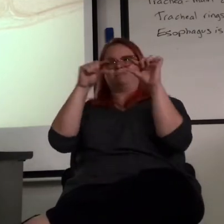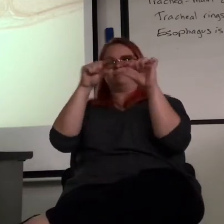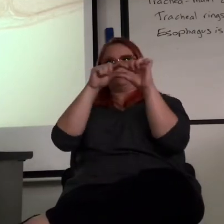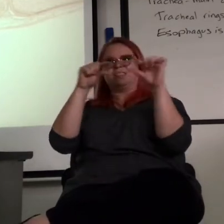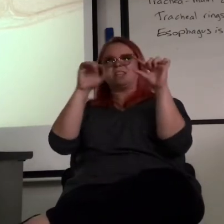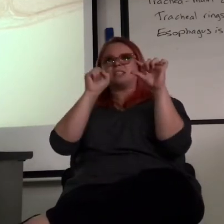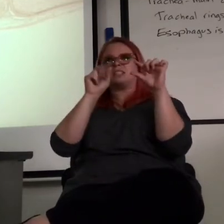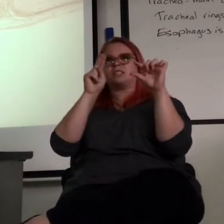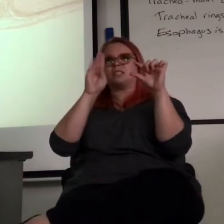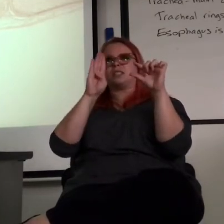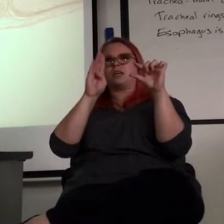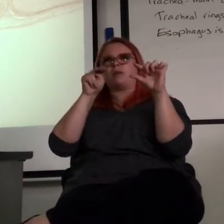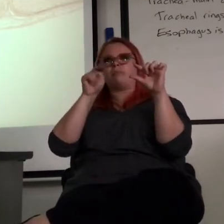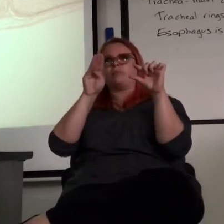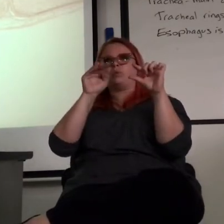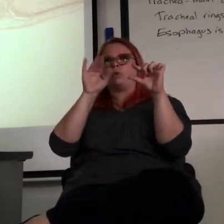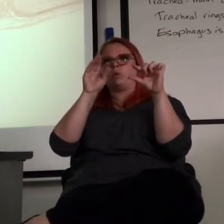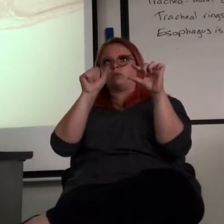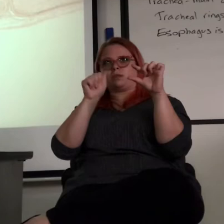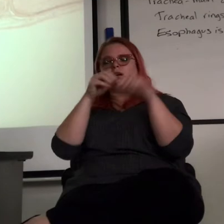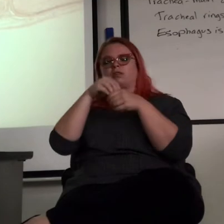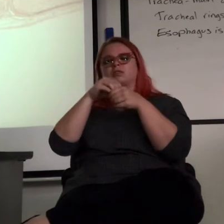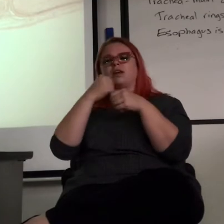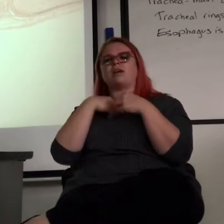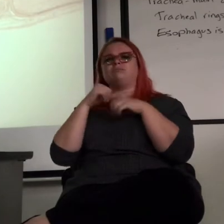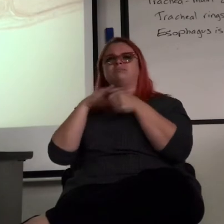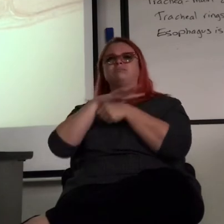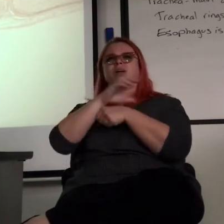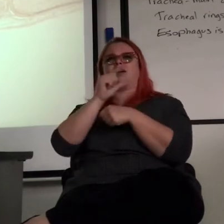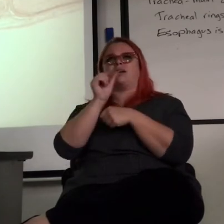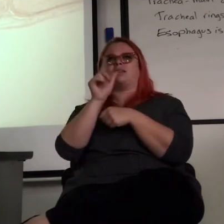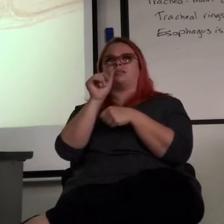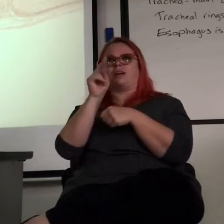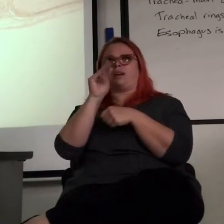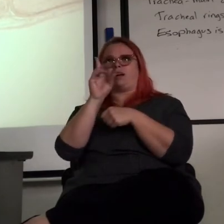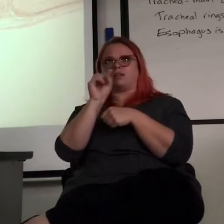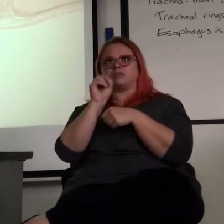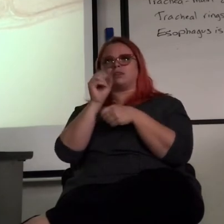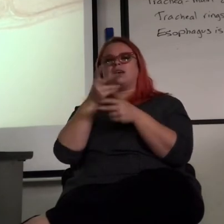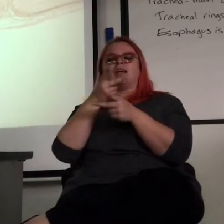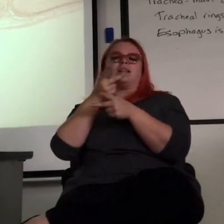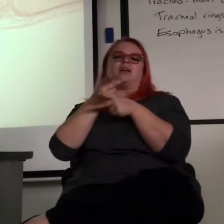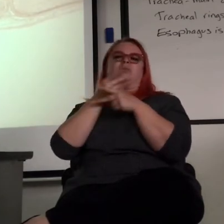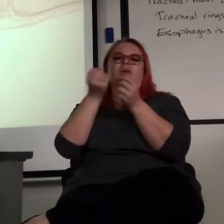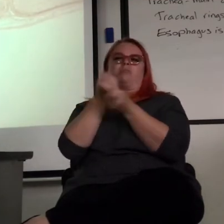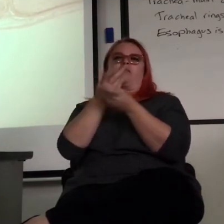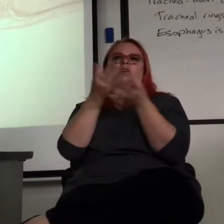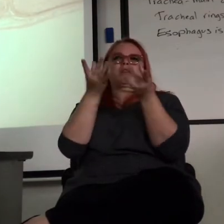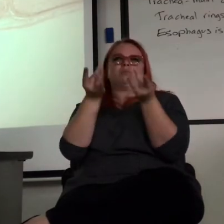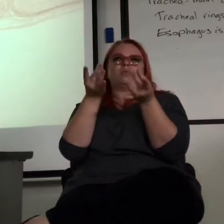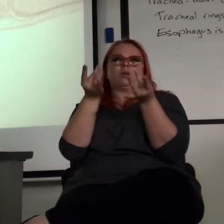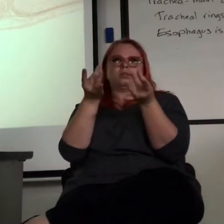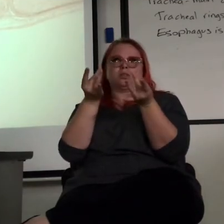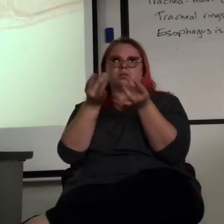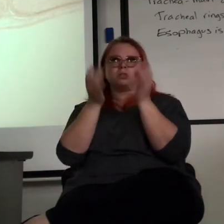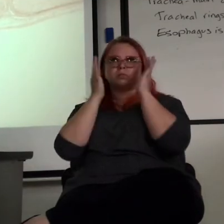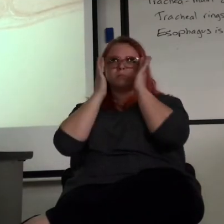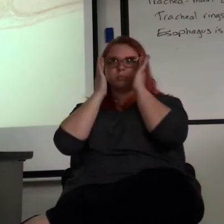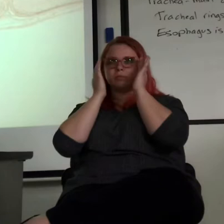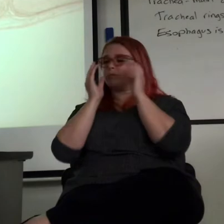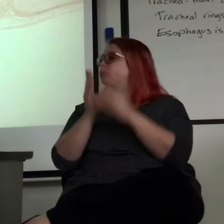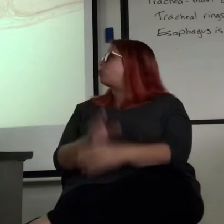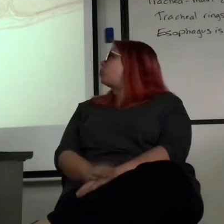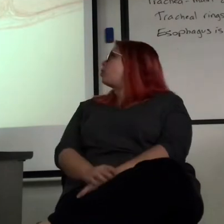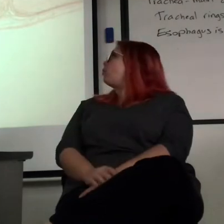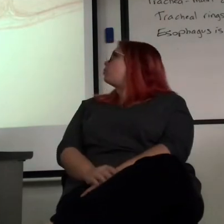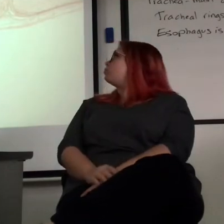full of glands that keep the airway moist, a big thick mucus layer. From here to